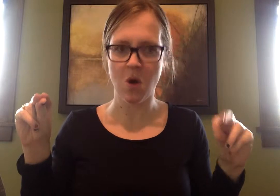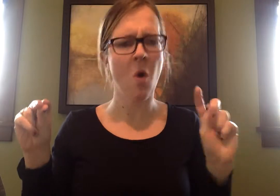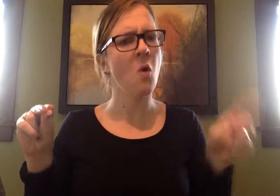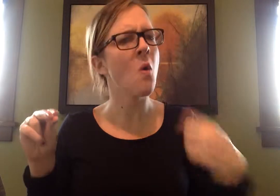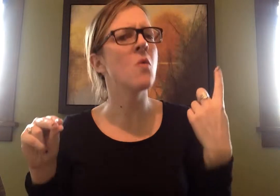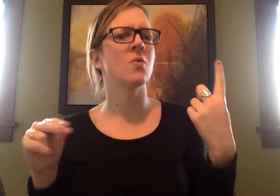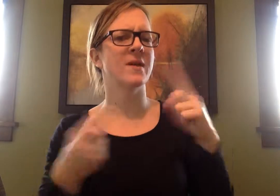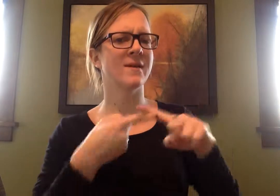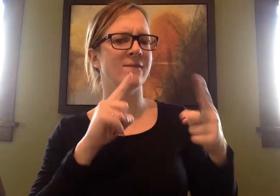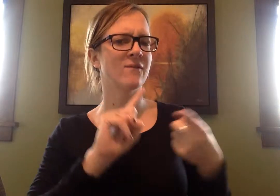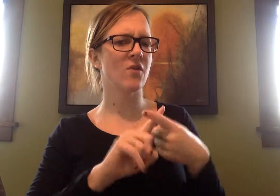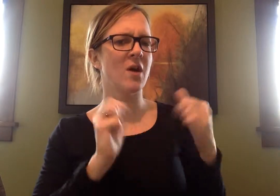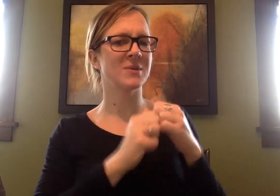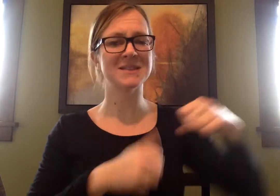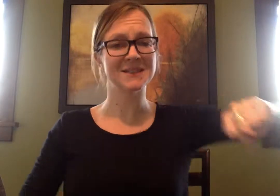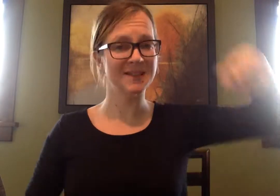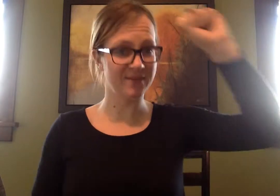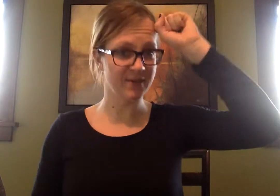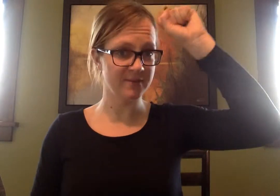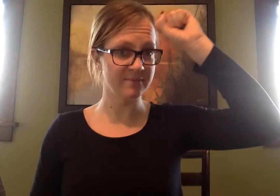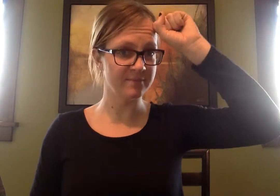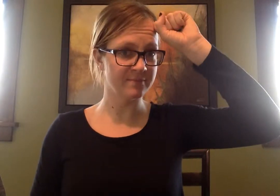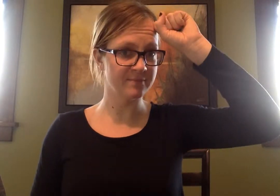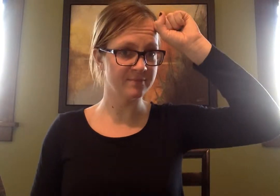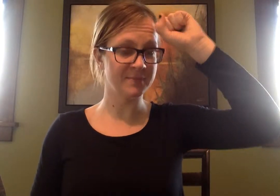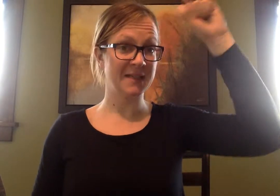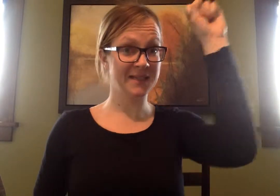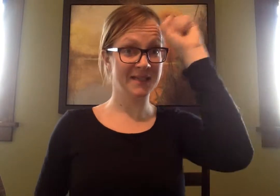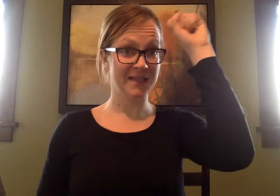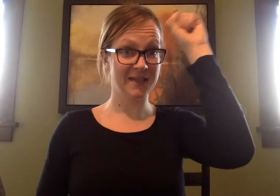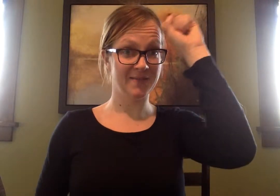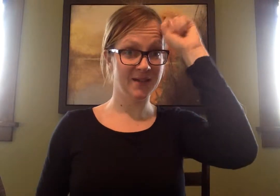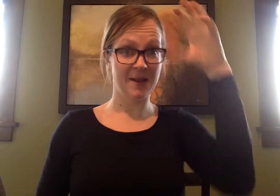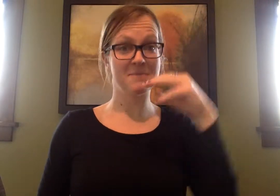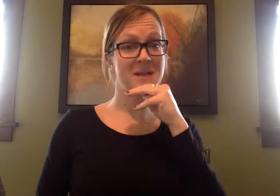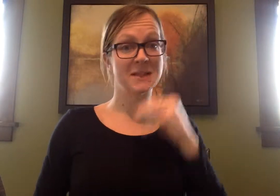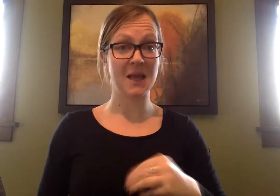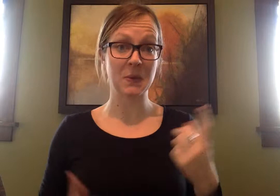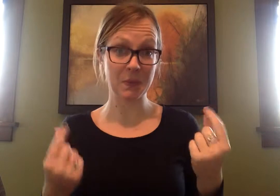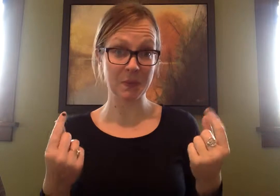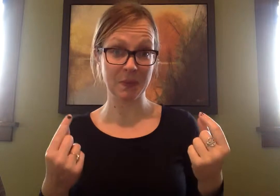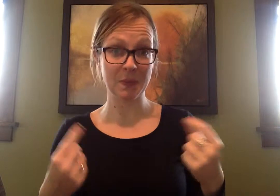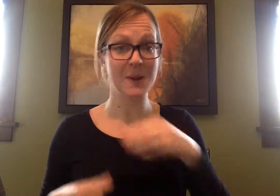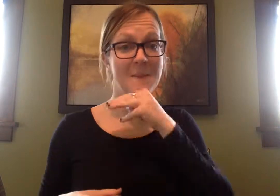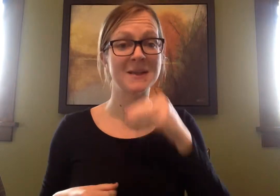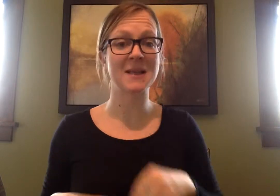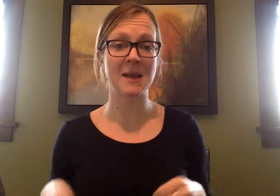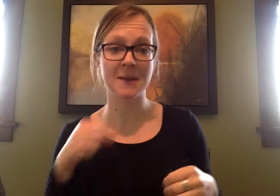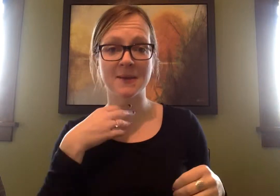he liked, such as getting tickled under the chin. Otherwise, Mzee kept to